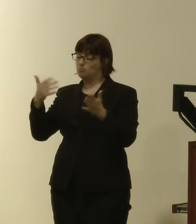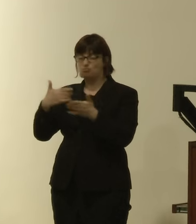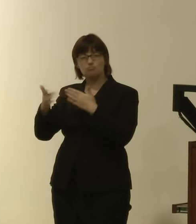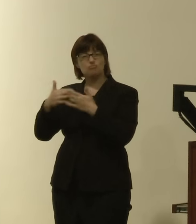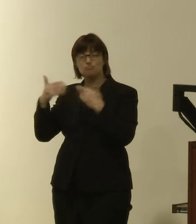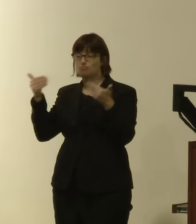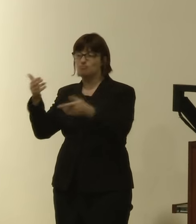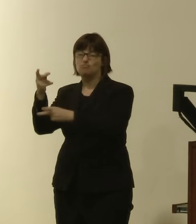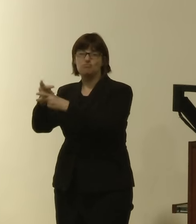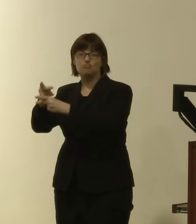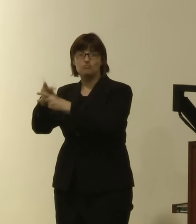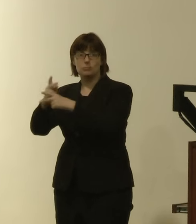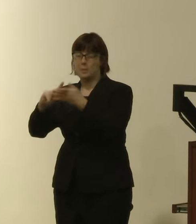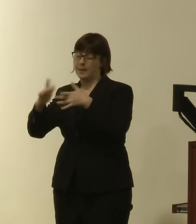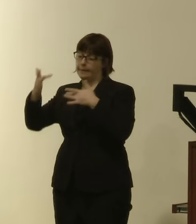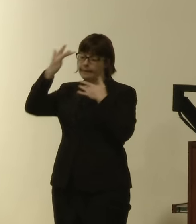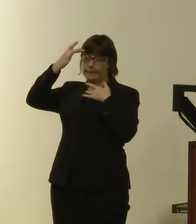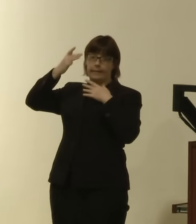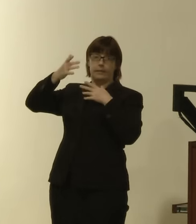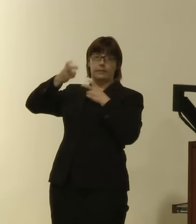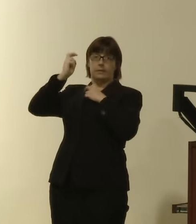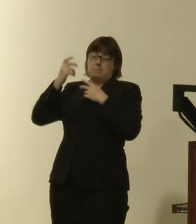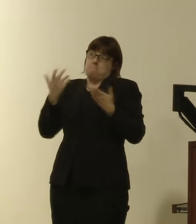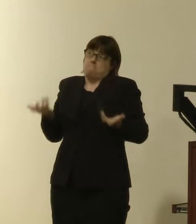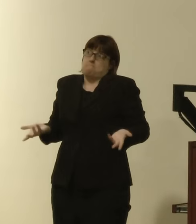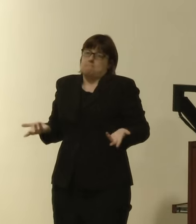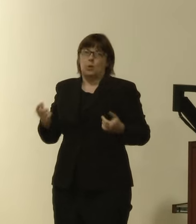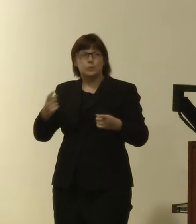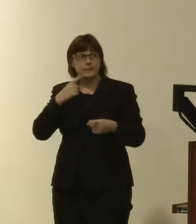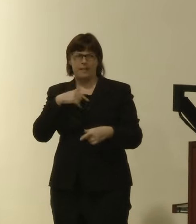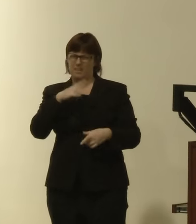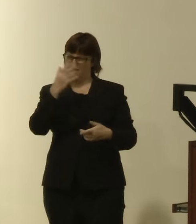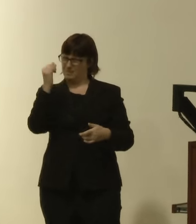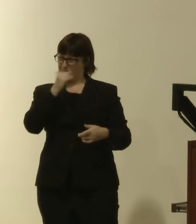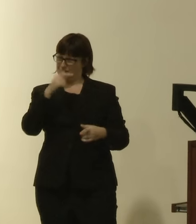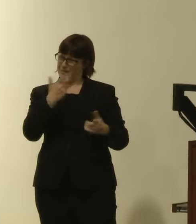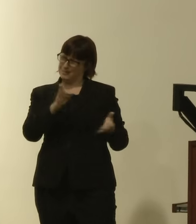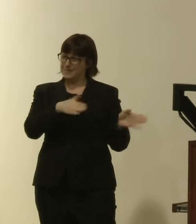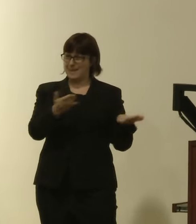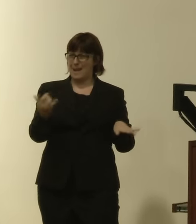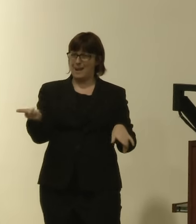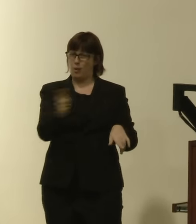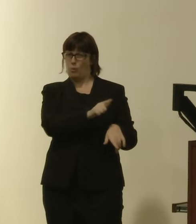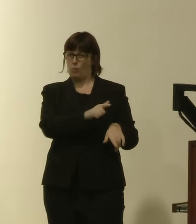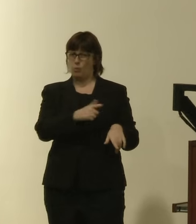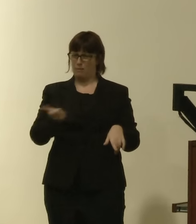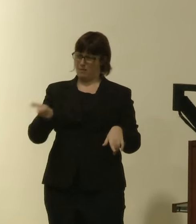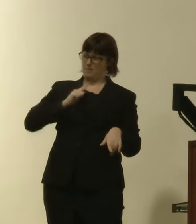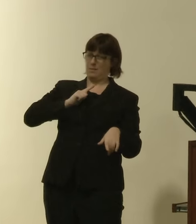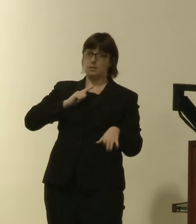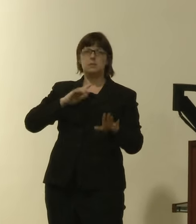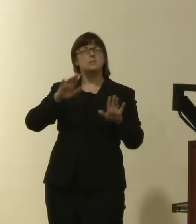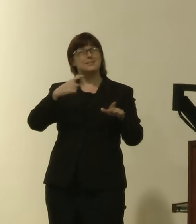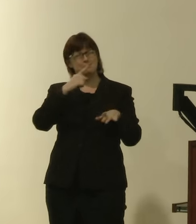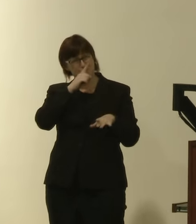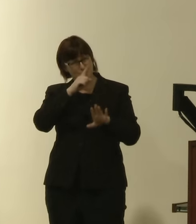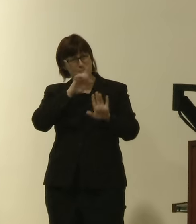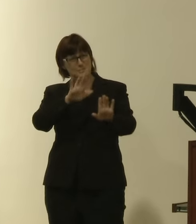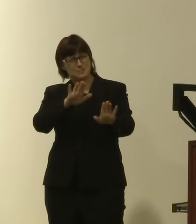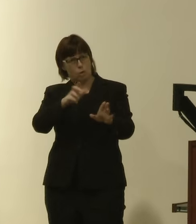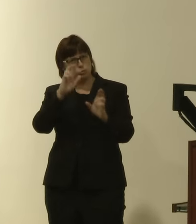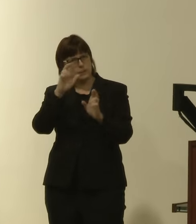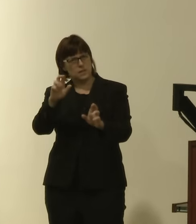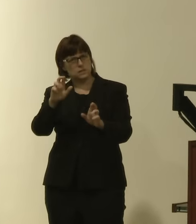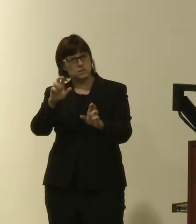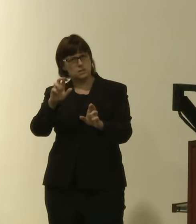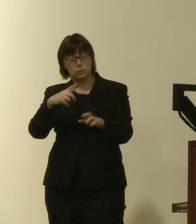anyway. You could say, well, that was foolish. They're dead now. I would never say that. You know, I think that if